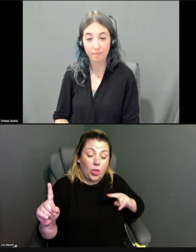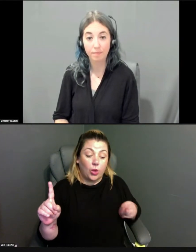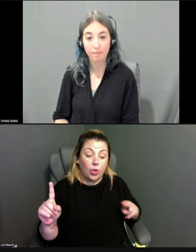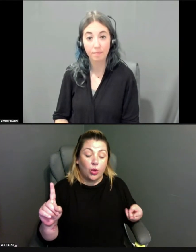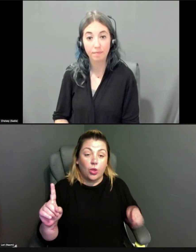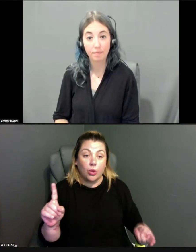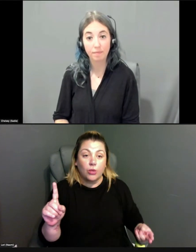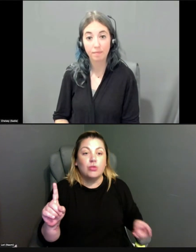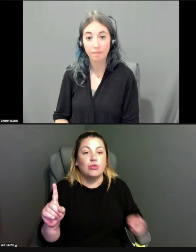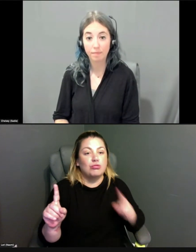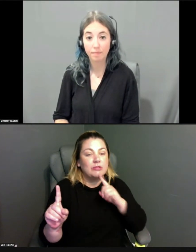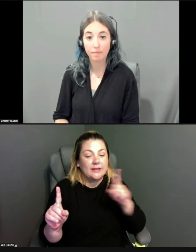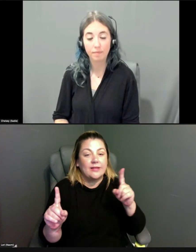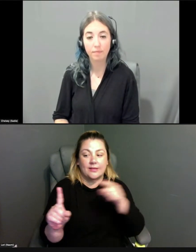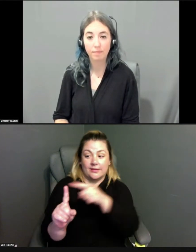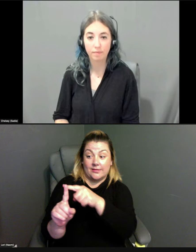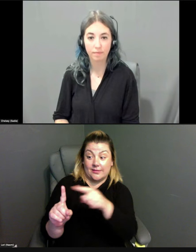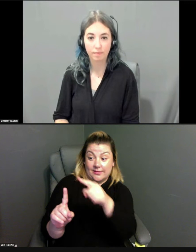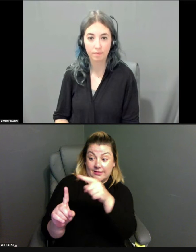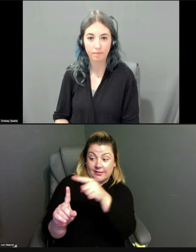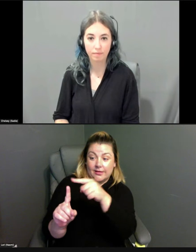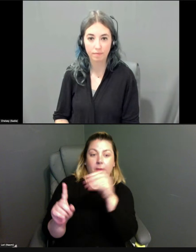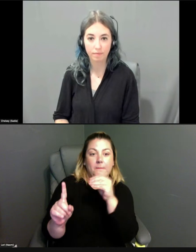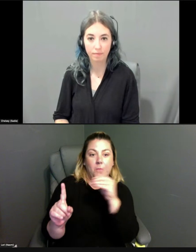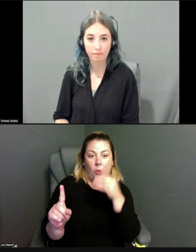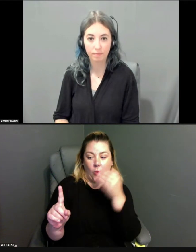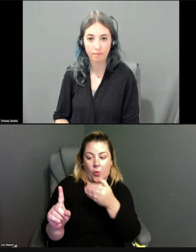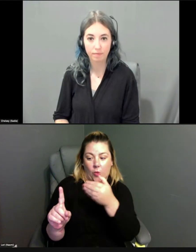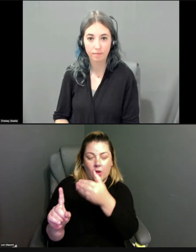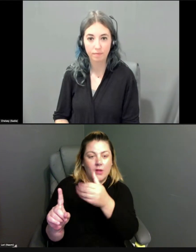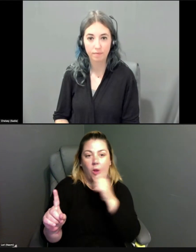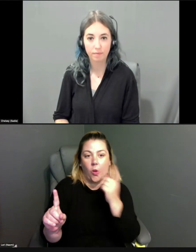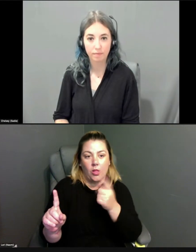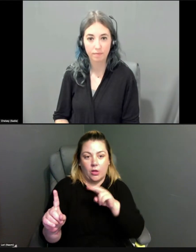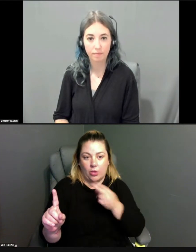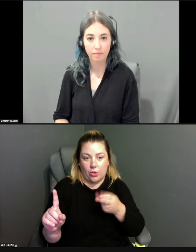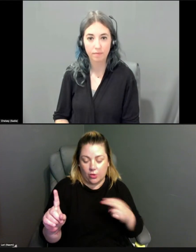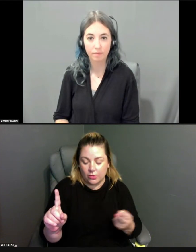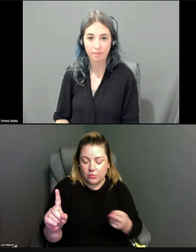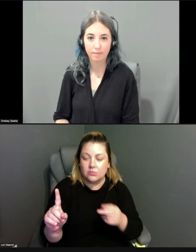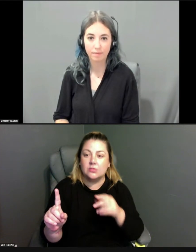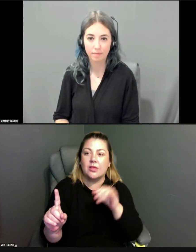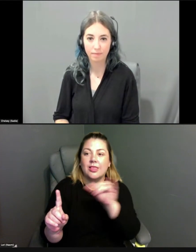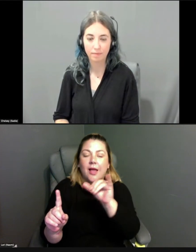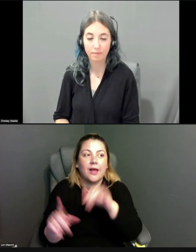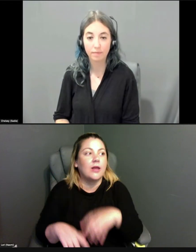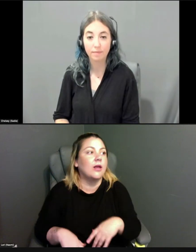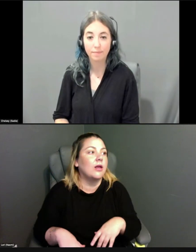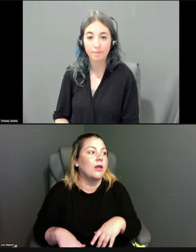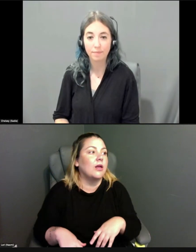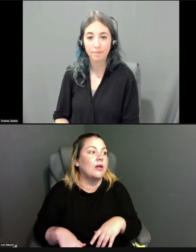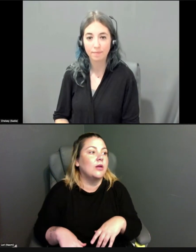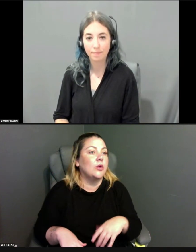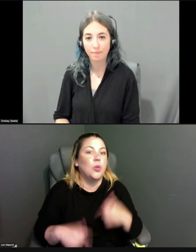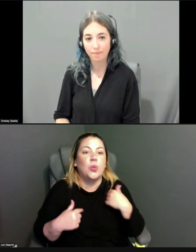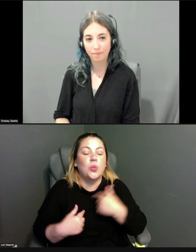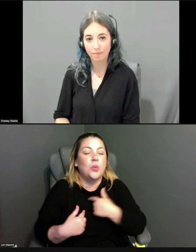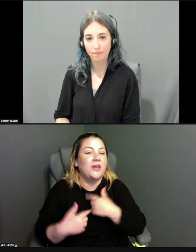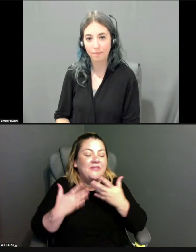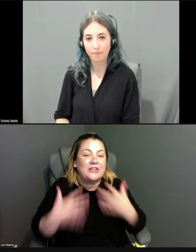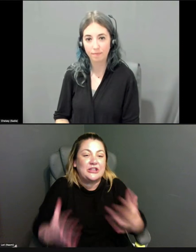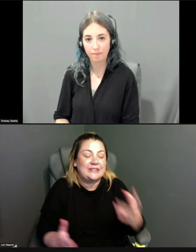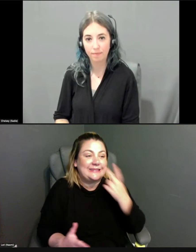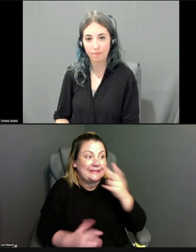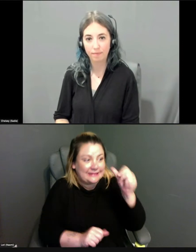these bigger things. It's almost like even when we're presented with all kinds of evidence and science